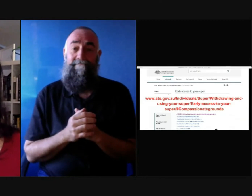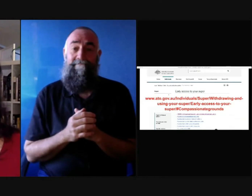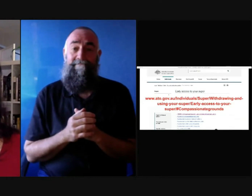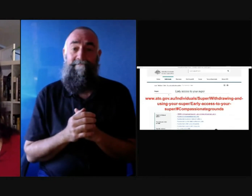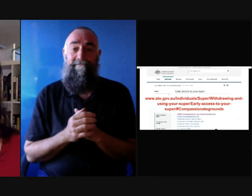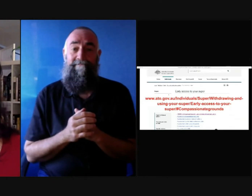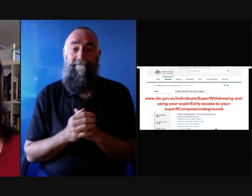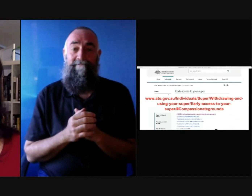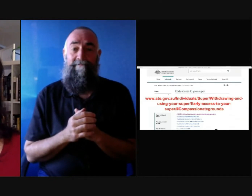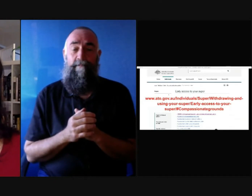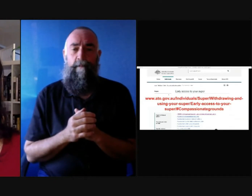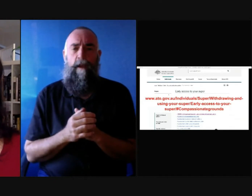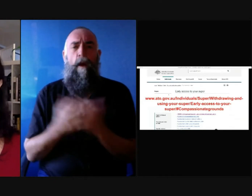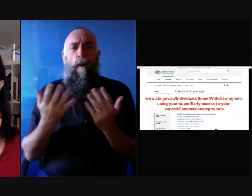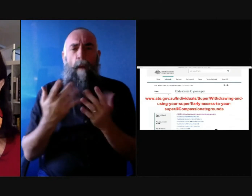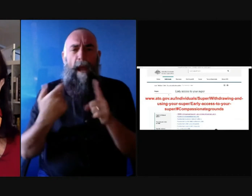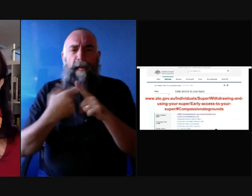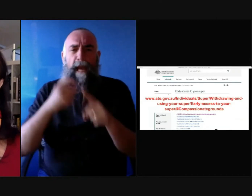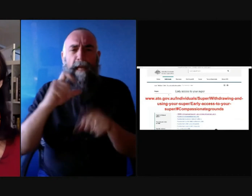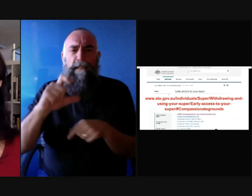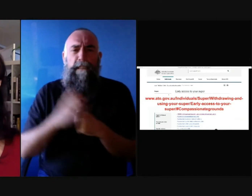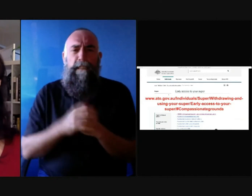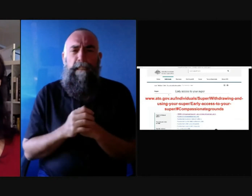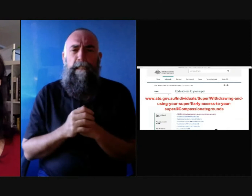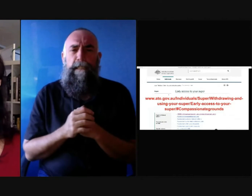Okay, now where is Carolyn?